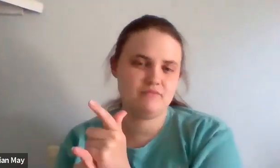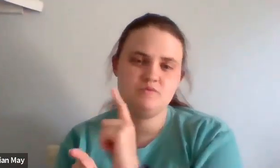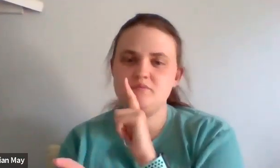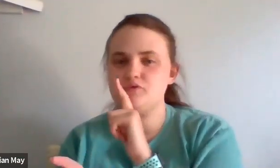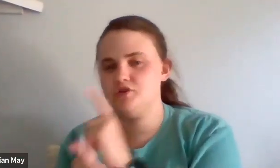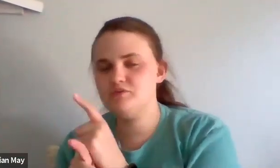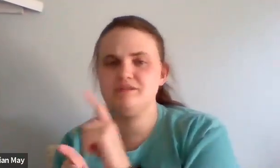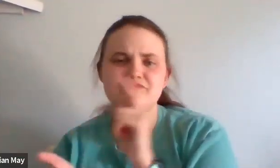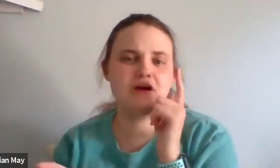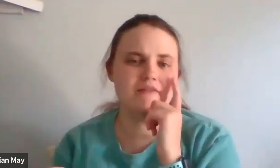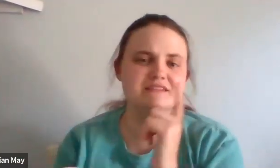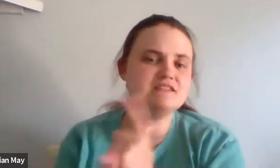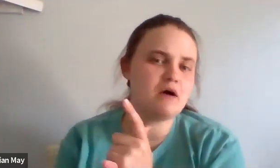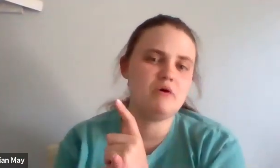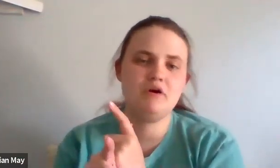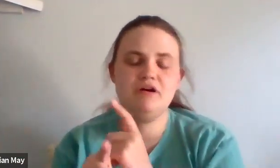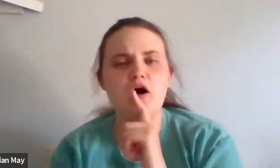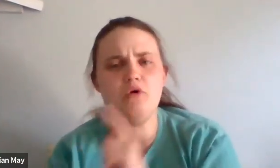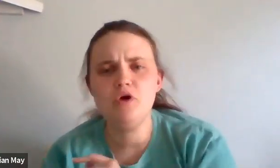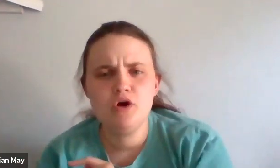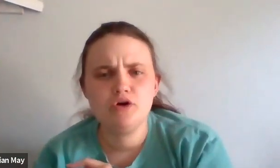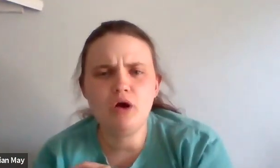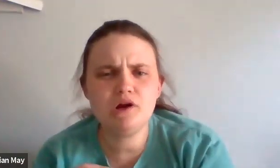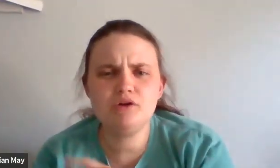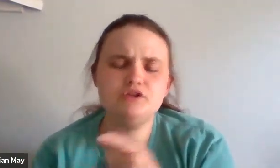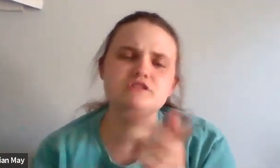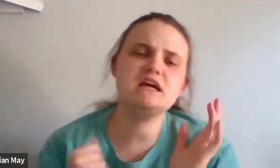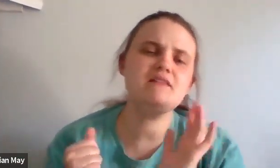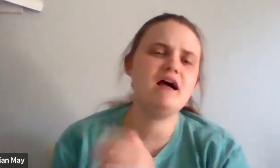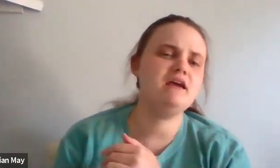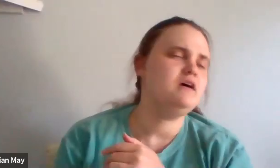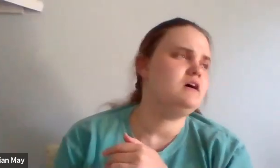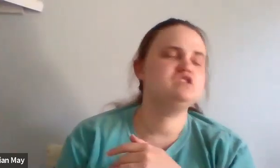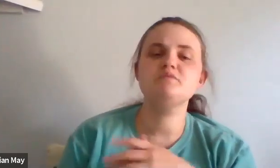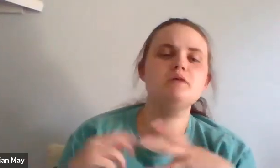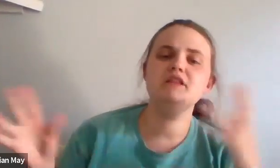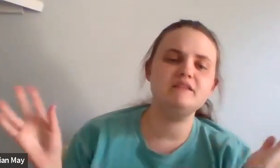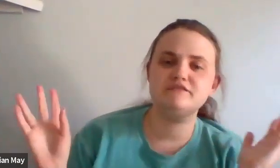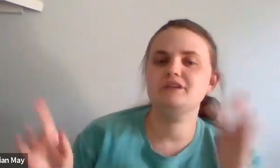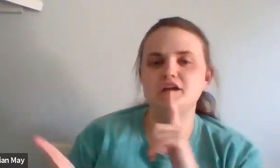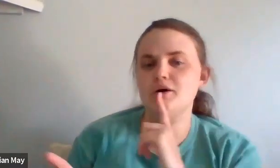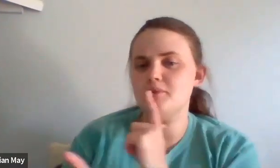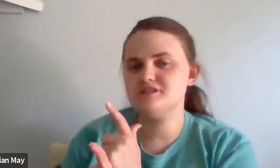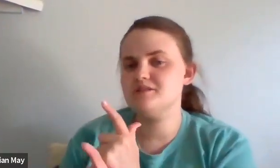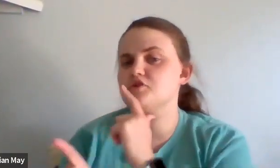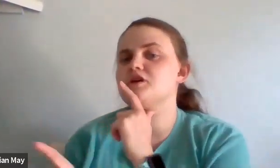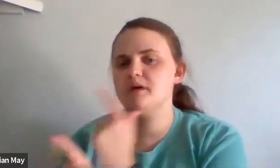most people, this is not one where, oh, no, you're saying like something completely different. Like, no, most of them, they're going to pick